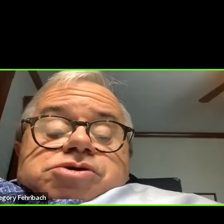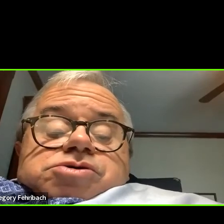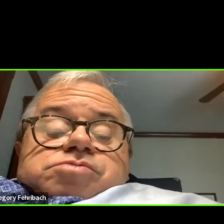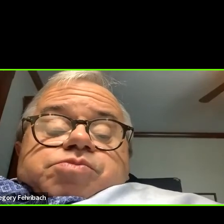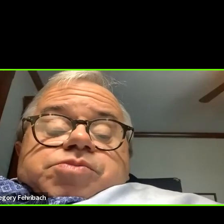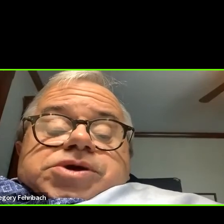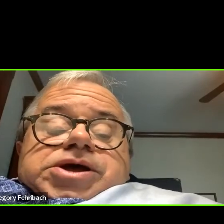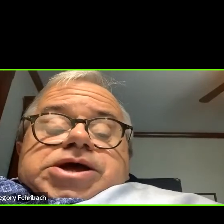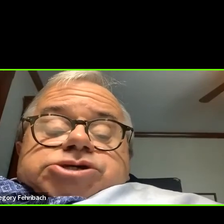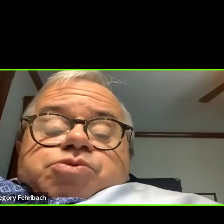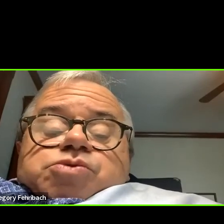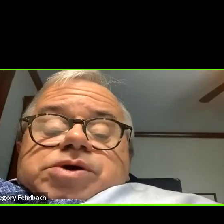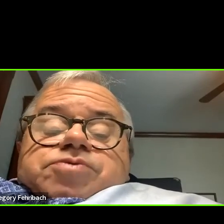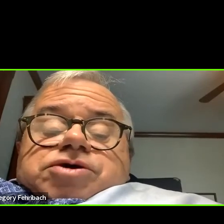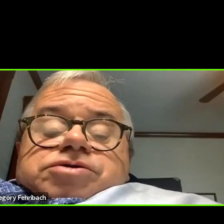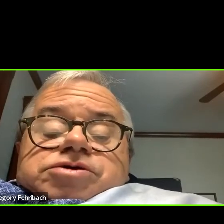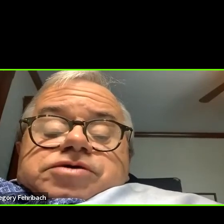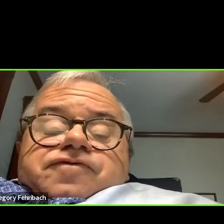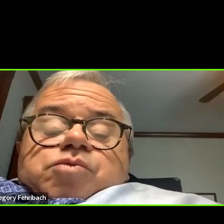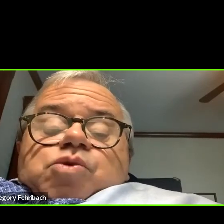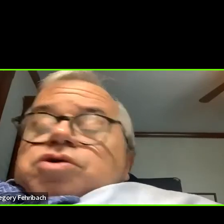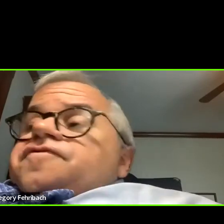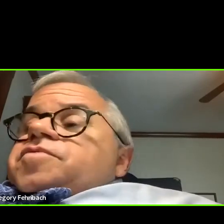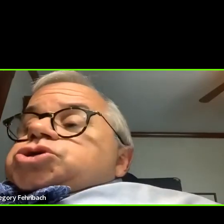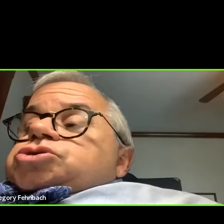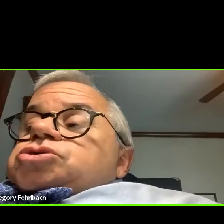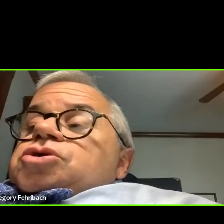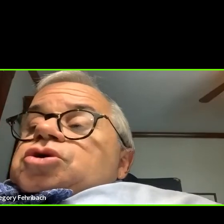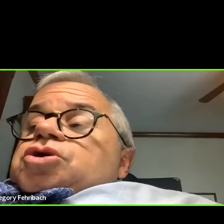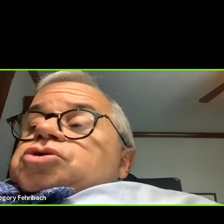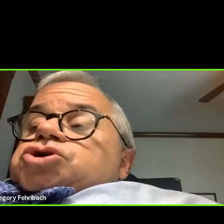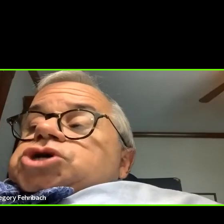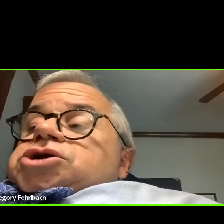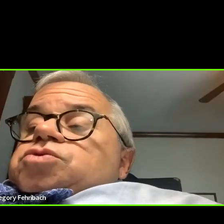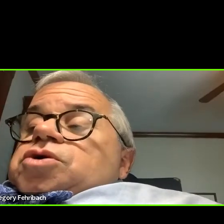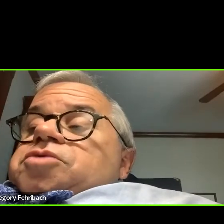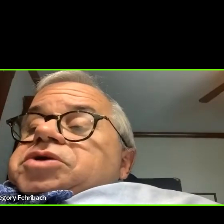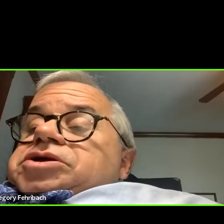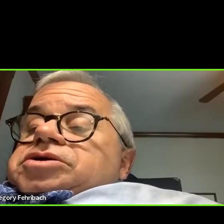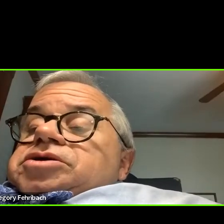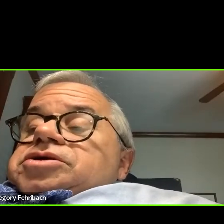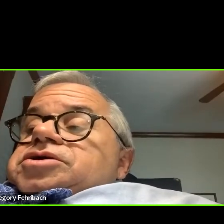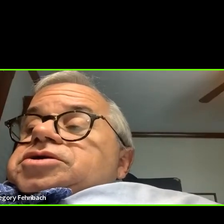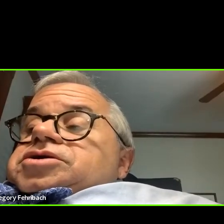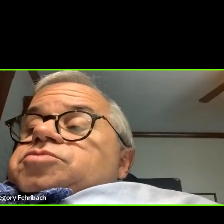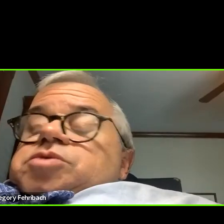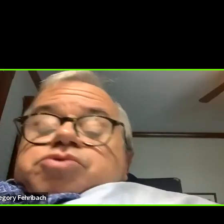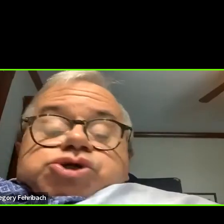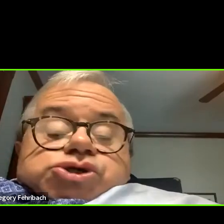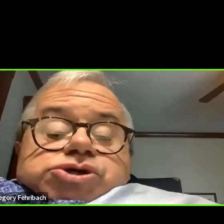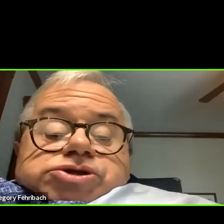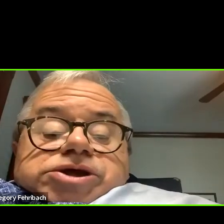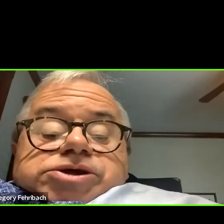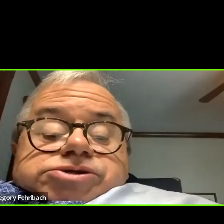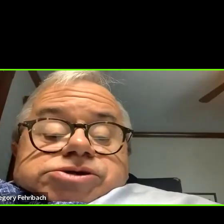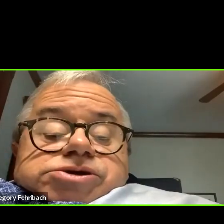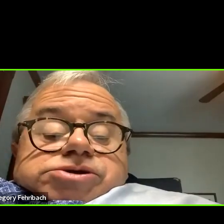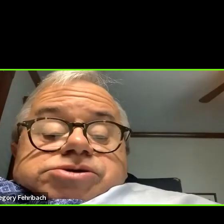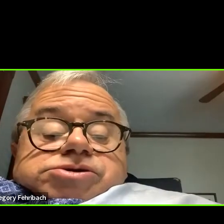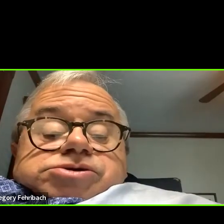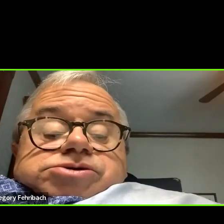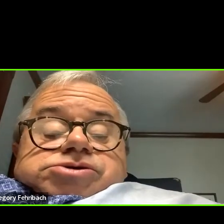your Access Board website for more information on our January meeting, and we appreciate